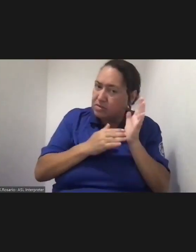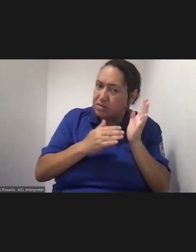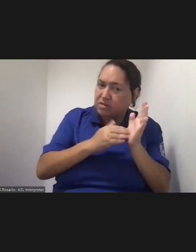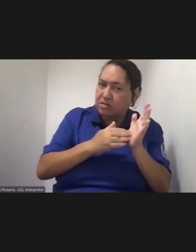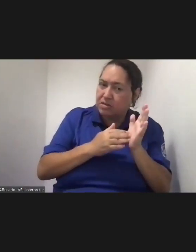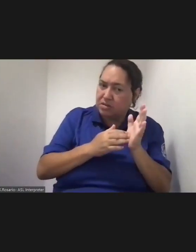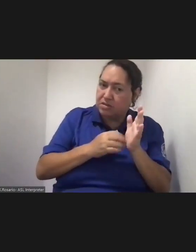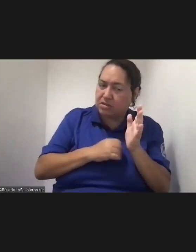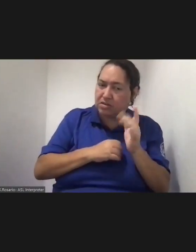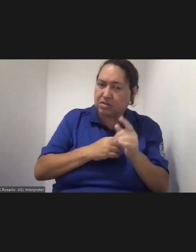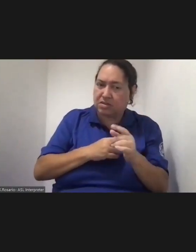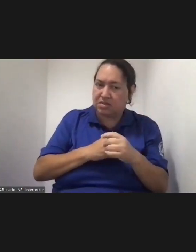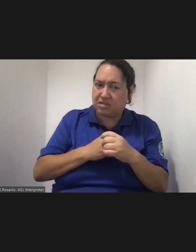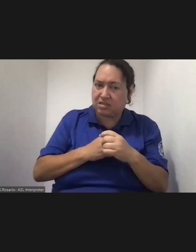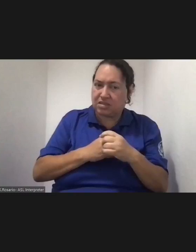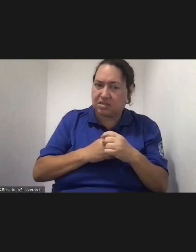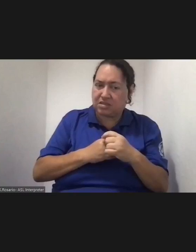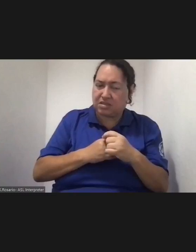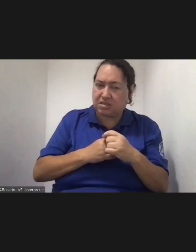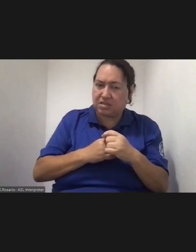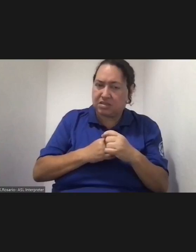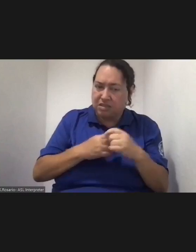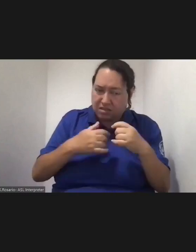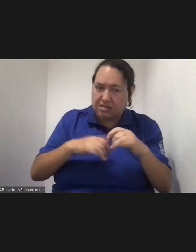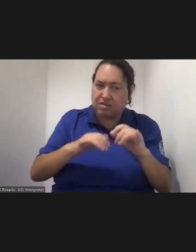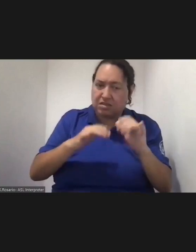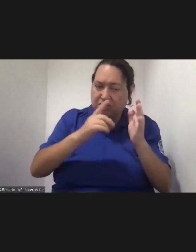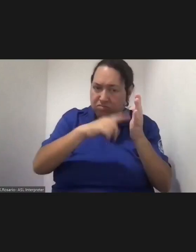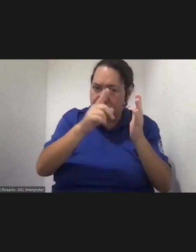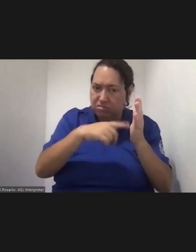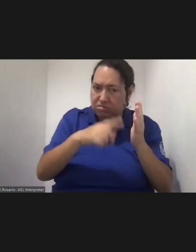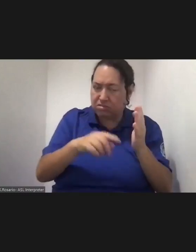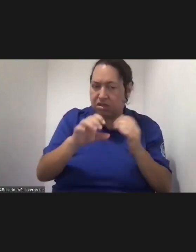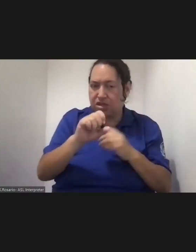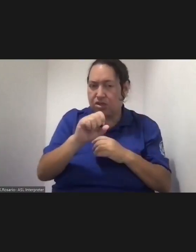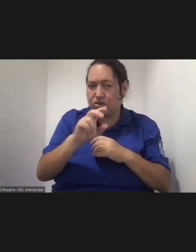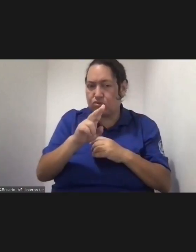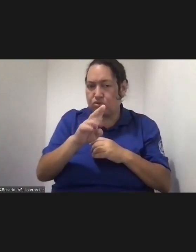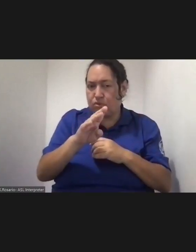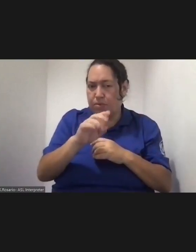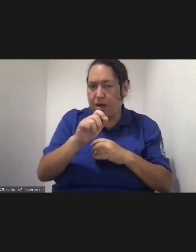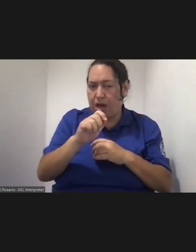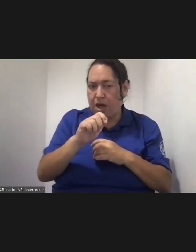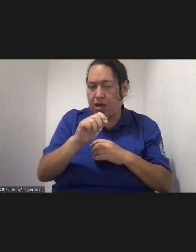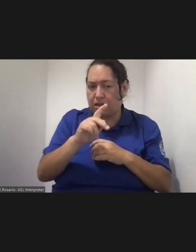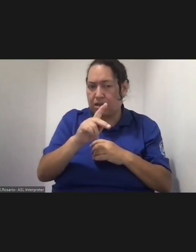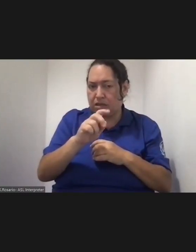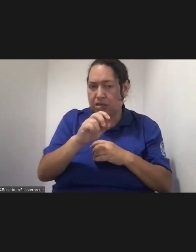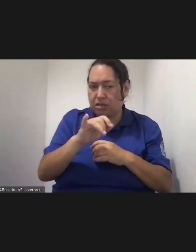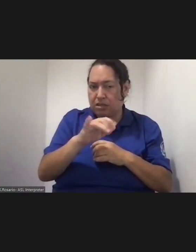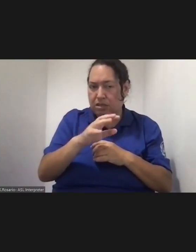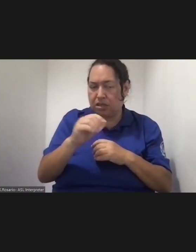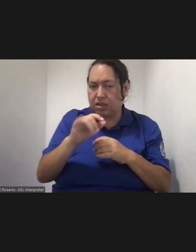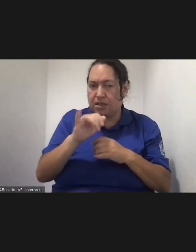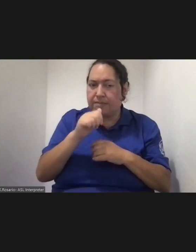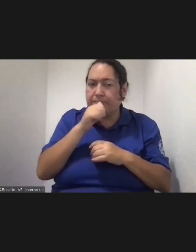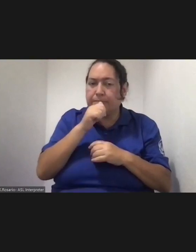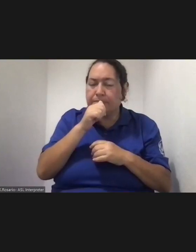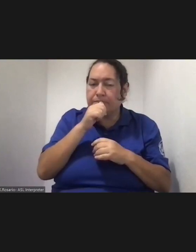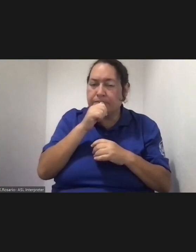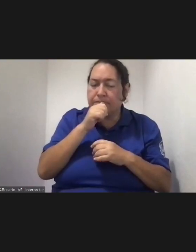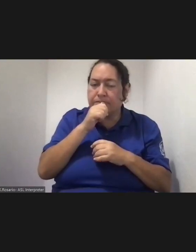Yeah, no. So we're still investigating the Subaki case because it started at a private residence.